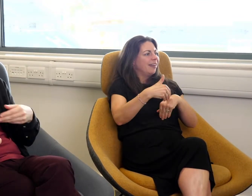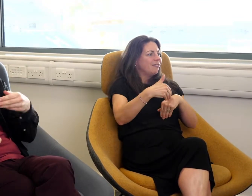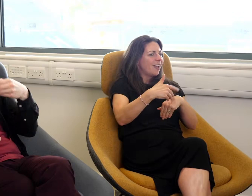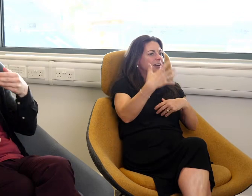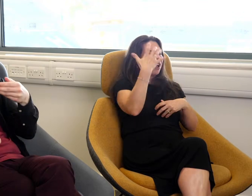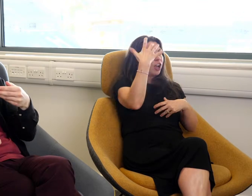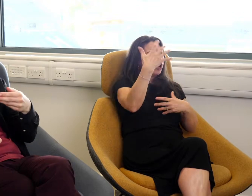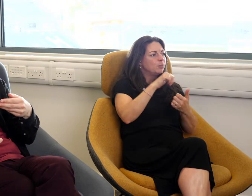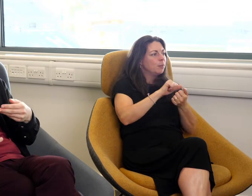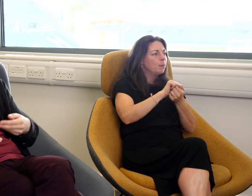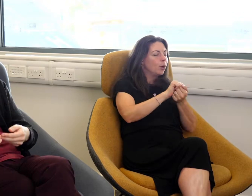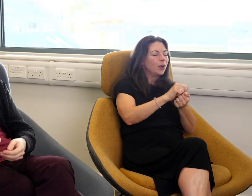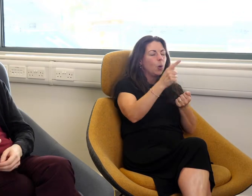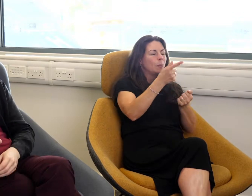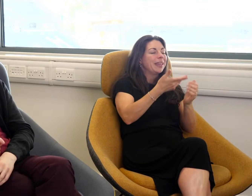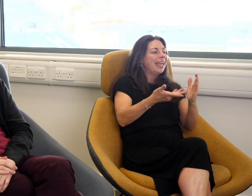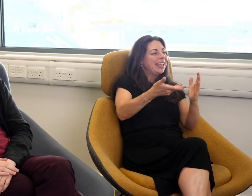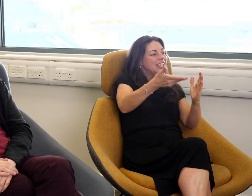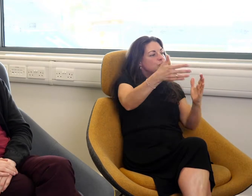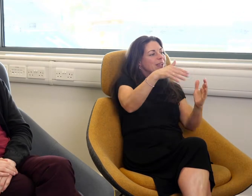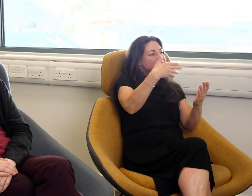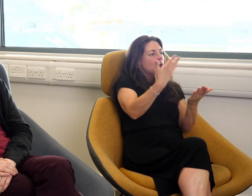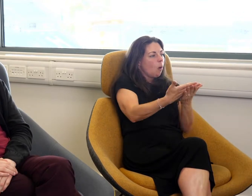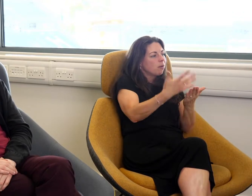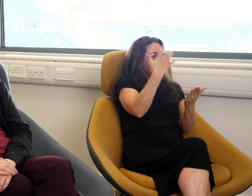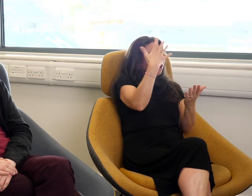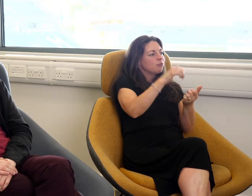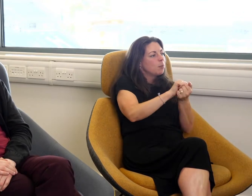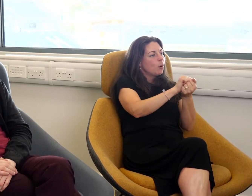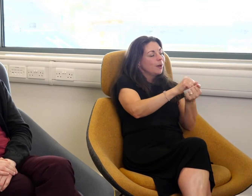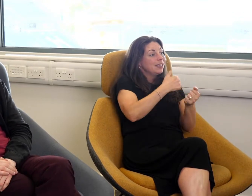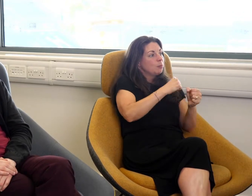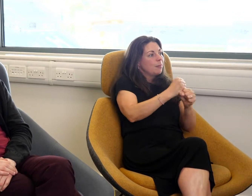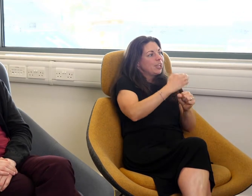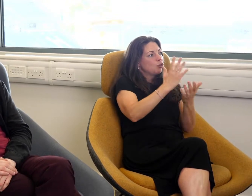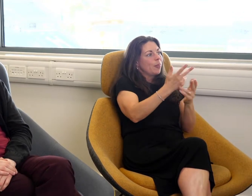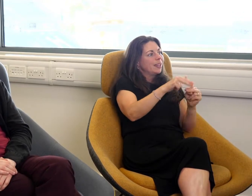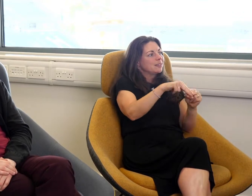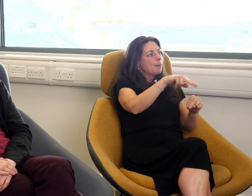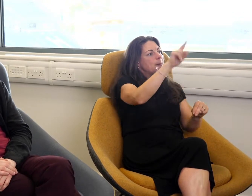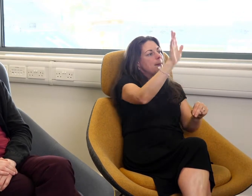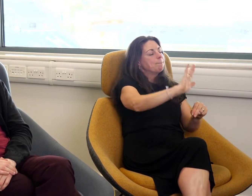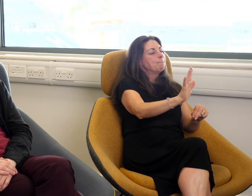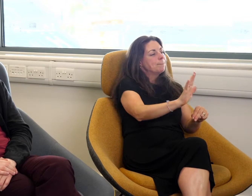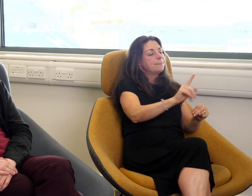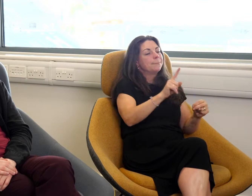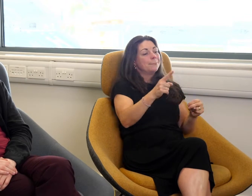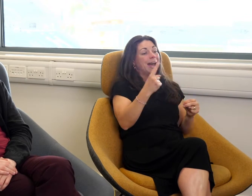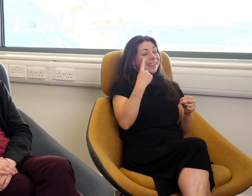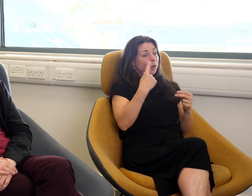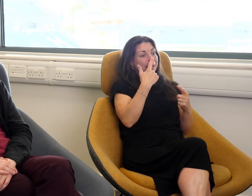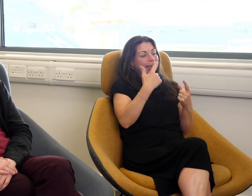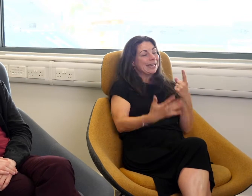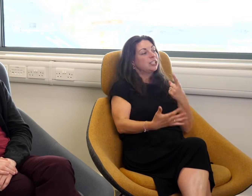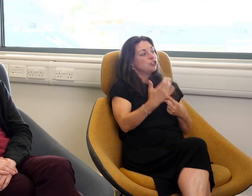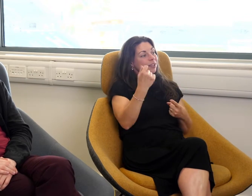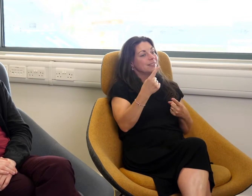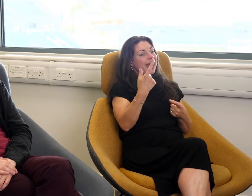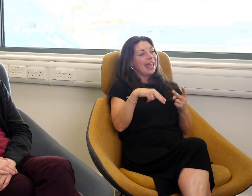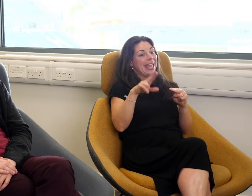interest on government borrowing to go up. That's really important, but I think that can be done provided that we, all keep cool heads and